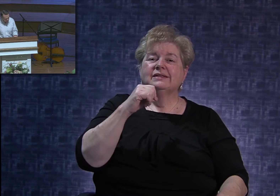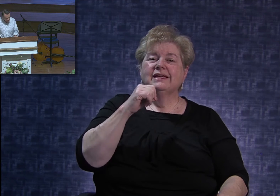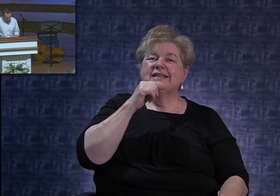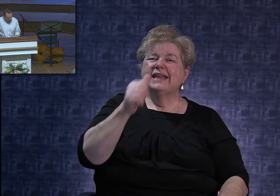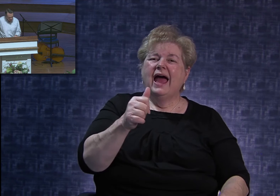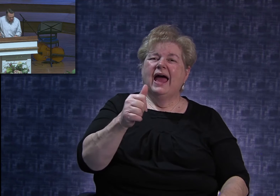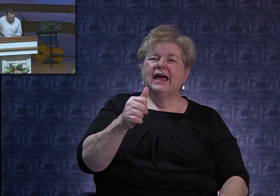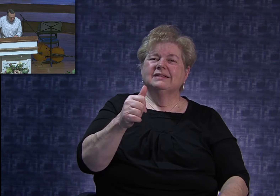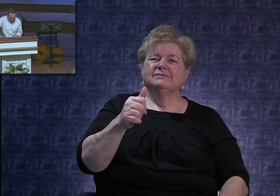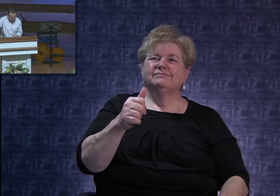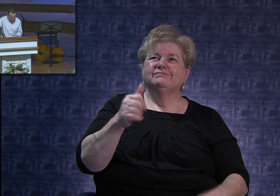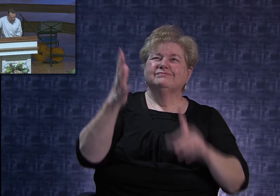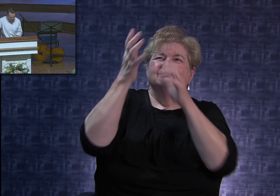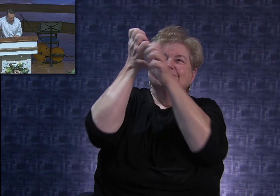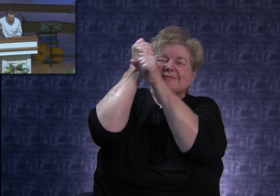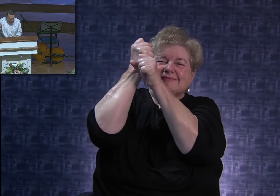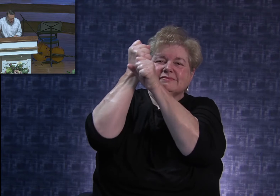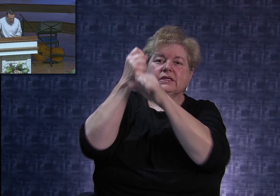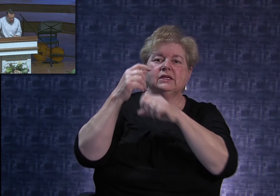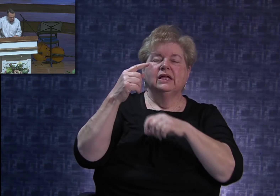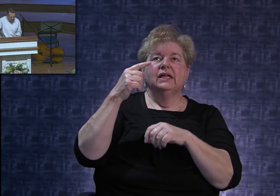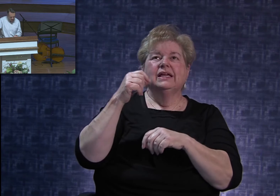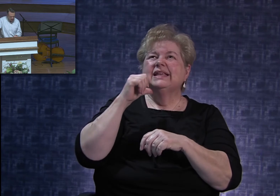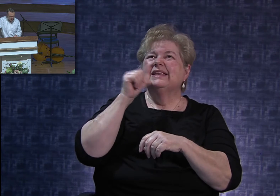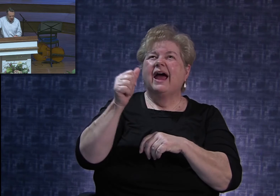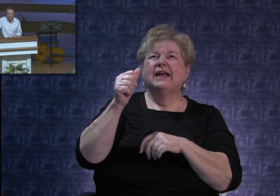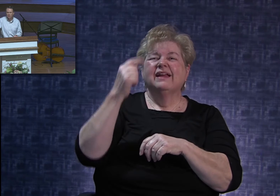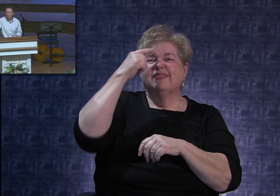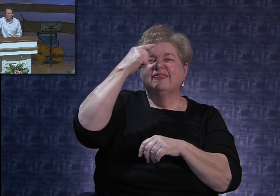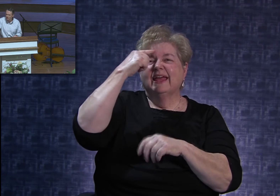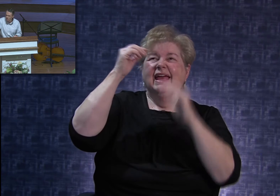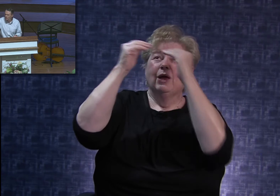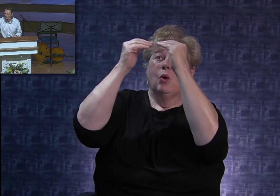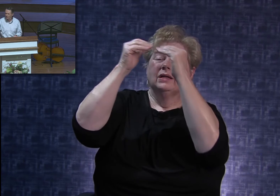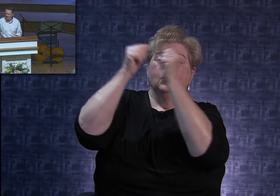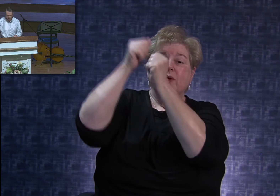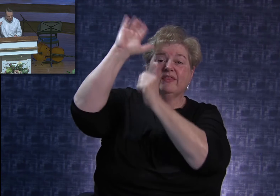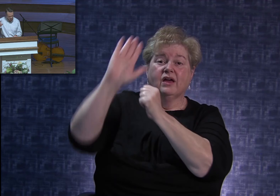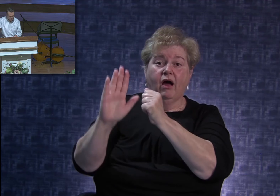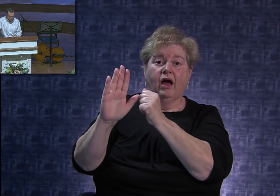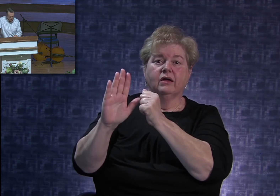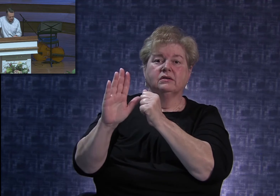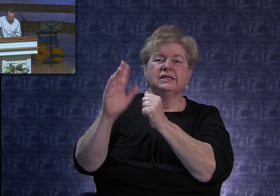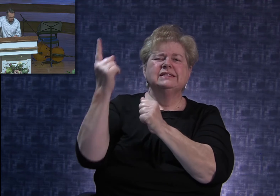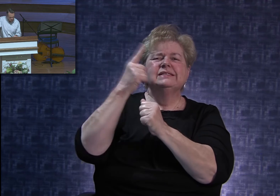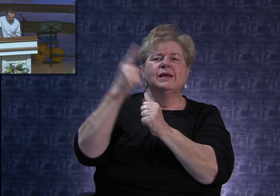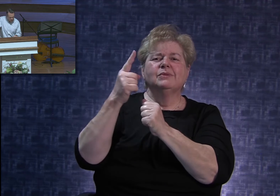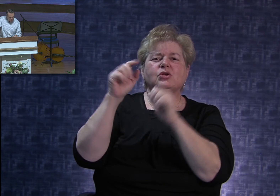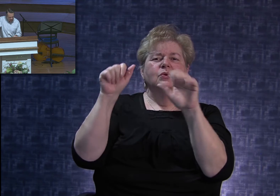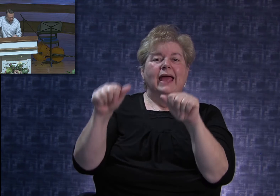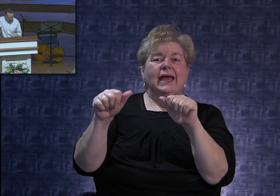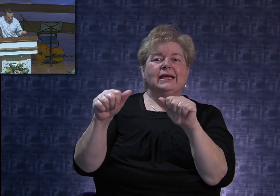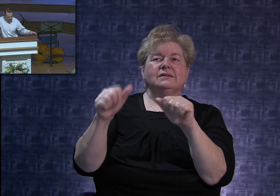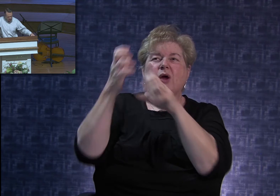it that the form of God, rather, "did not count equality with God a thing to be grasped," quoted the King James there in the middle for you,